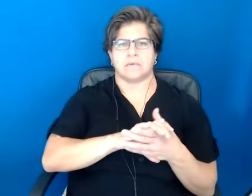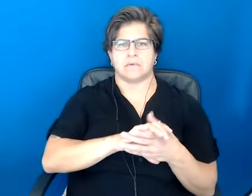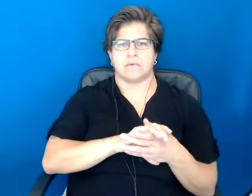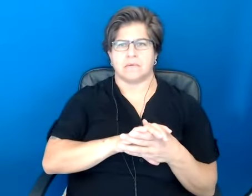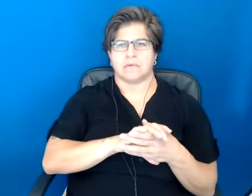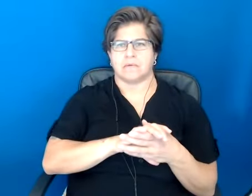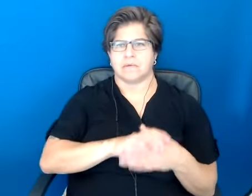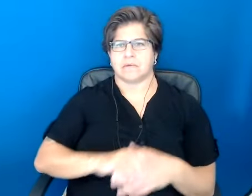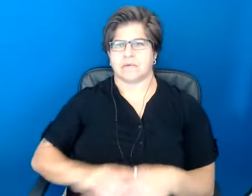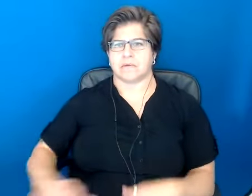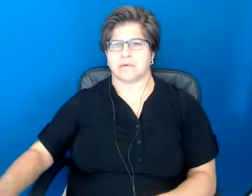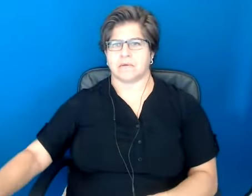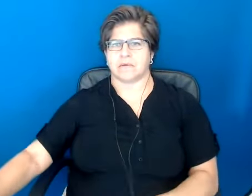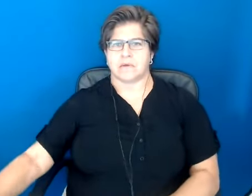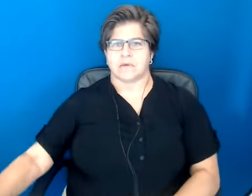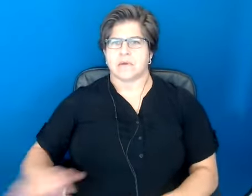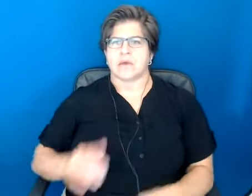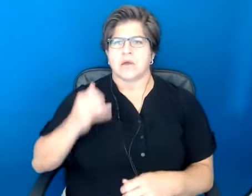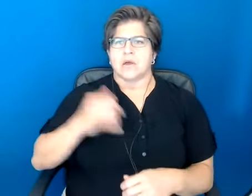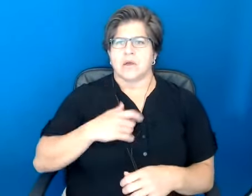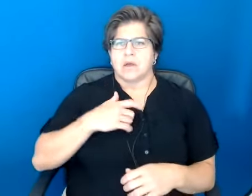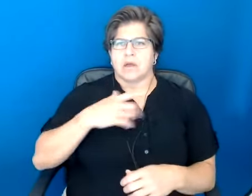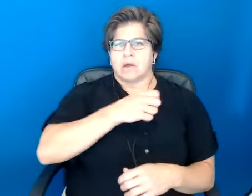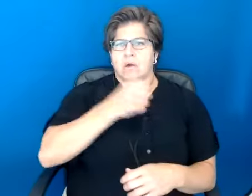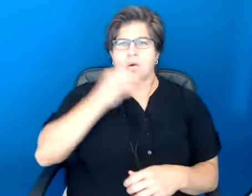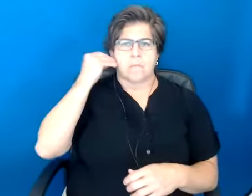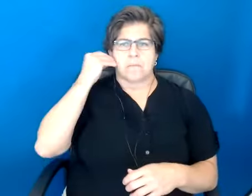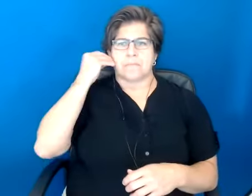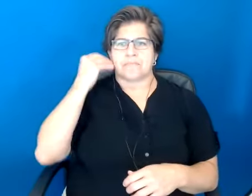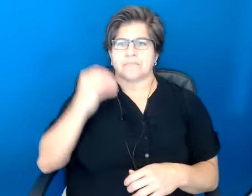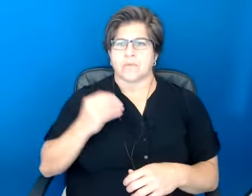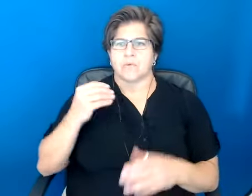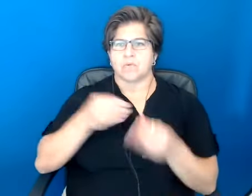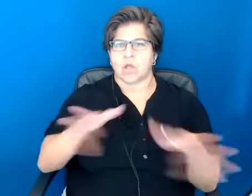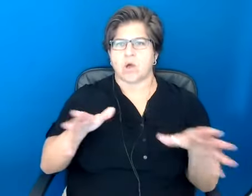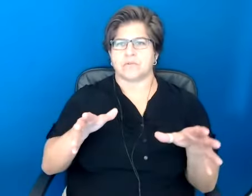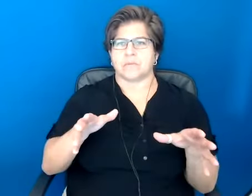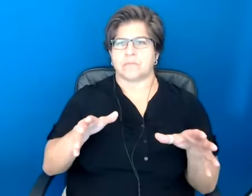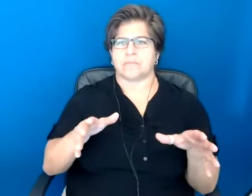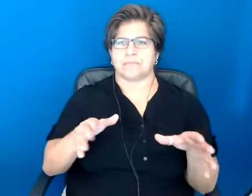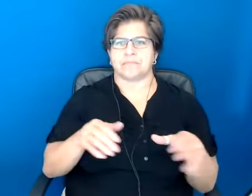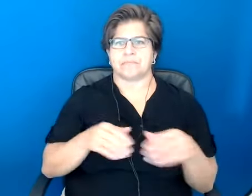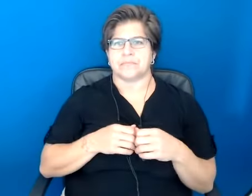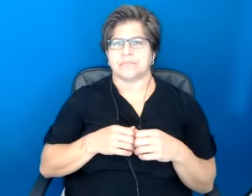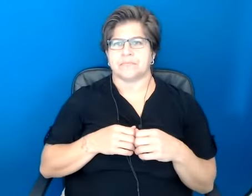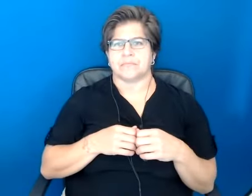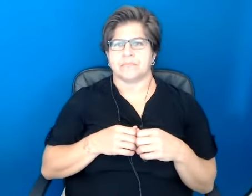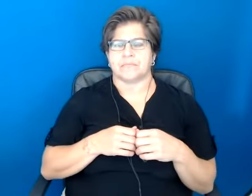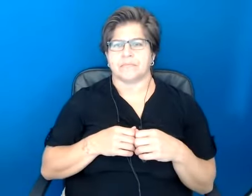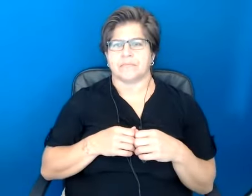I kept her for a year. And I remember the doctor saying to my husband, if she doesn't put her man in a home,